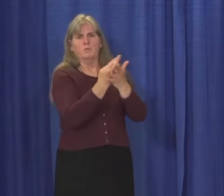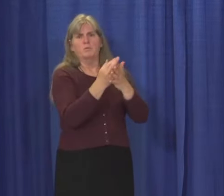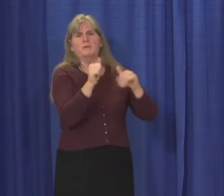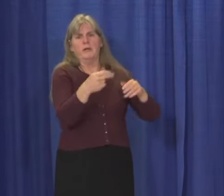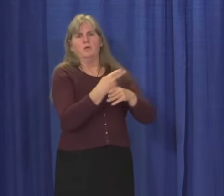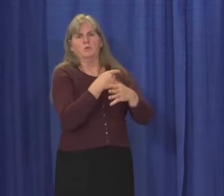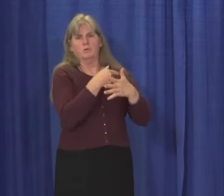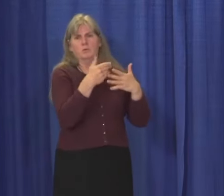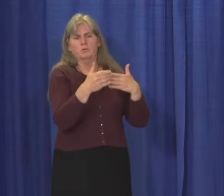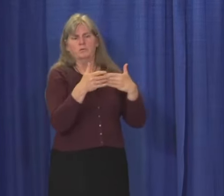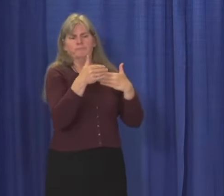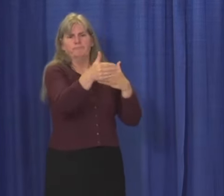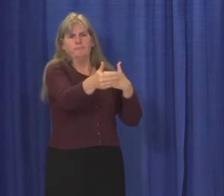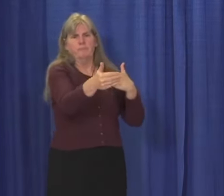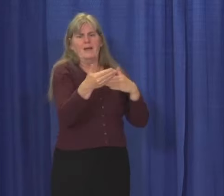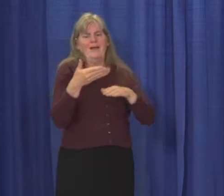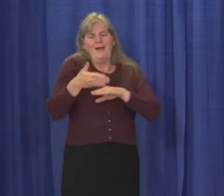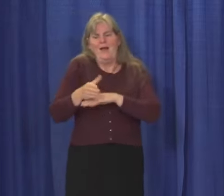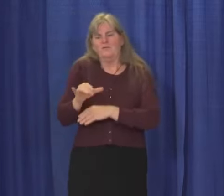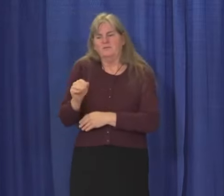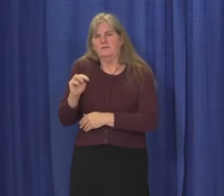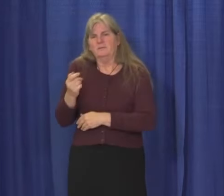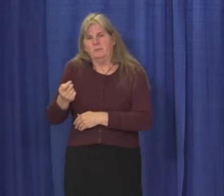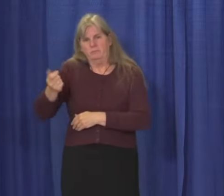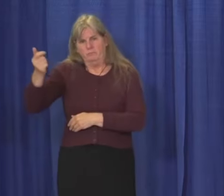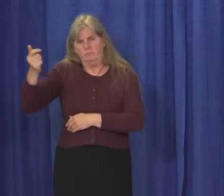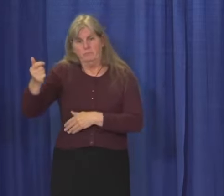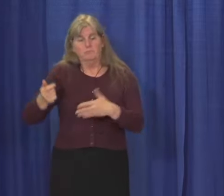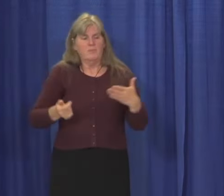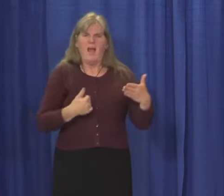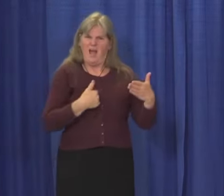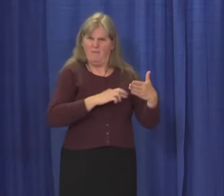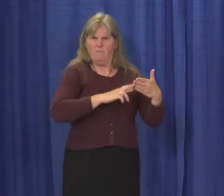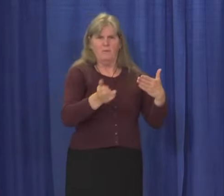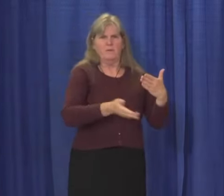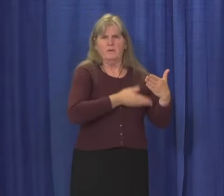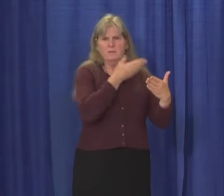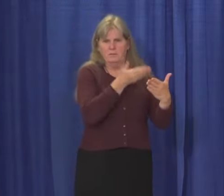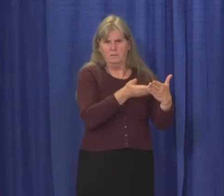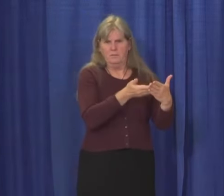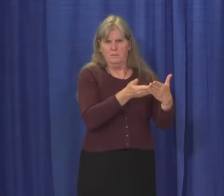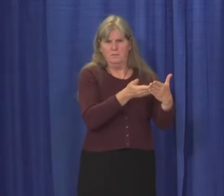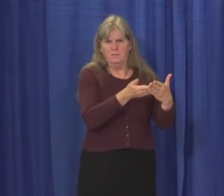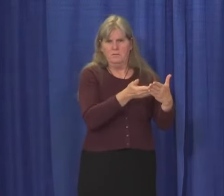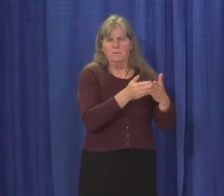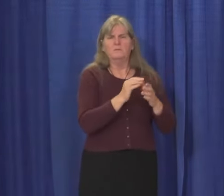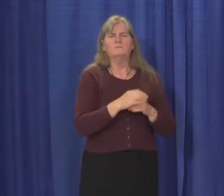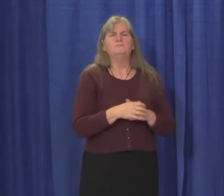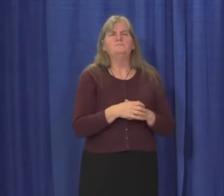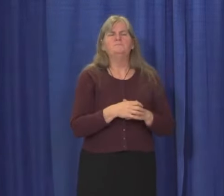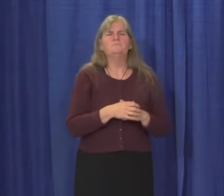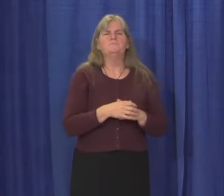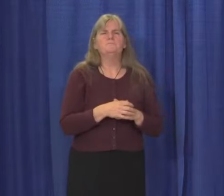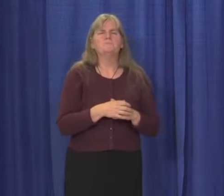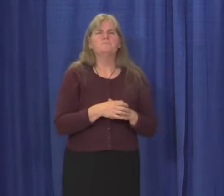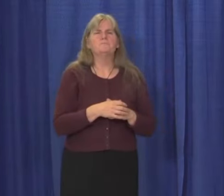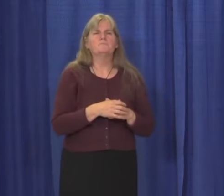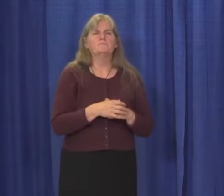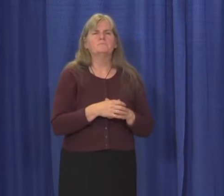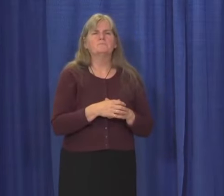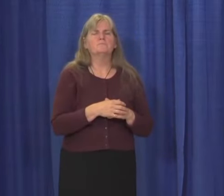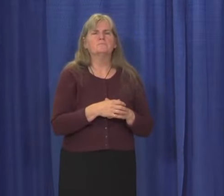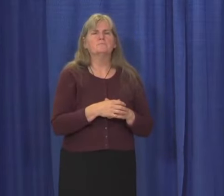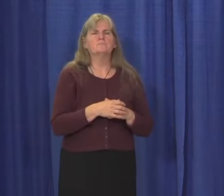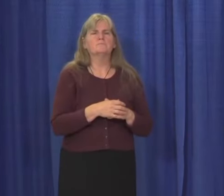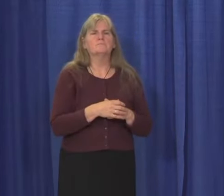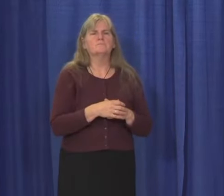looking forward to living with this ongoing threat. But we will get to a stage where we